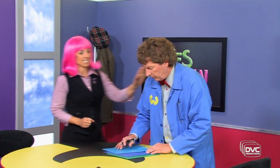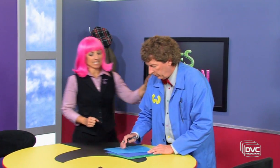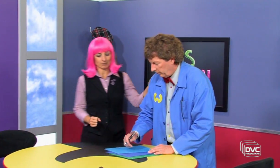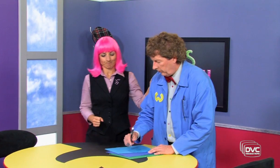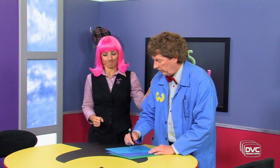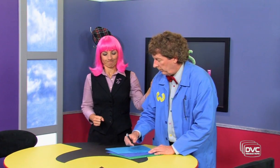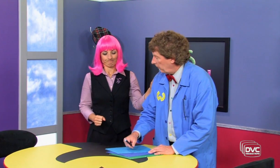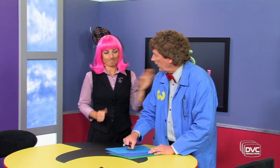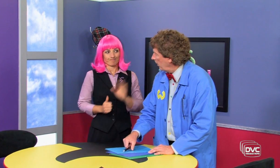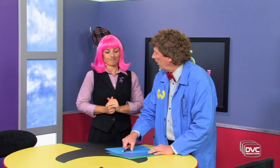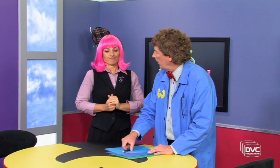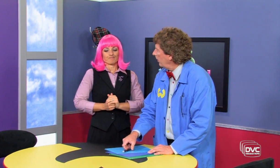Doc,